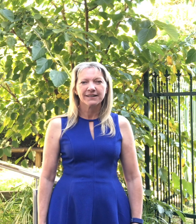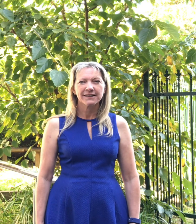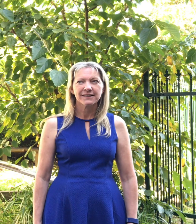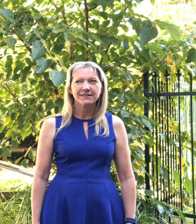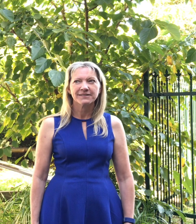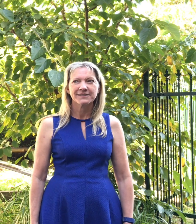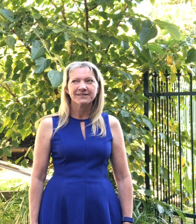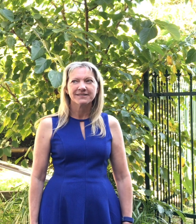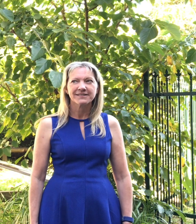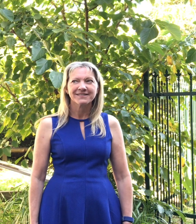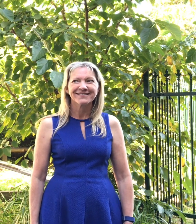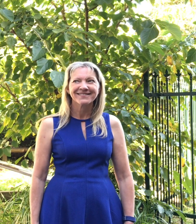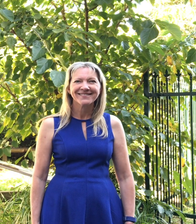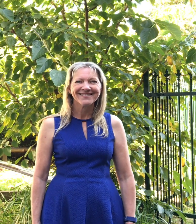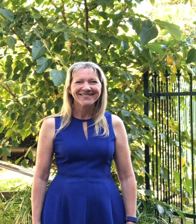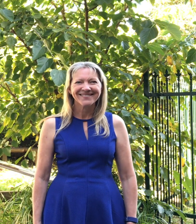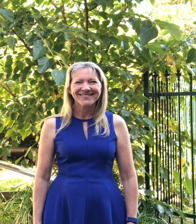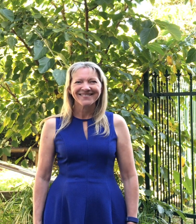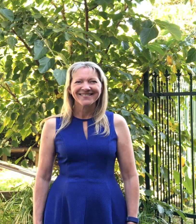How's my hair? It's great. It's the